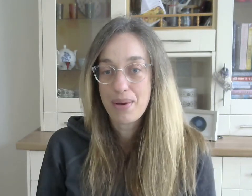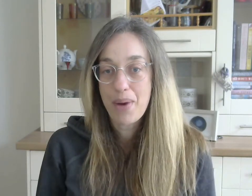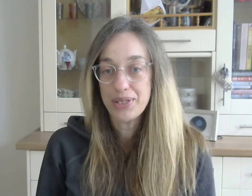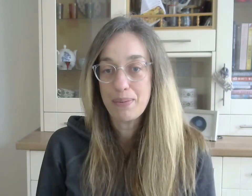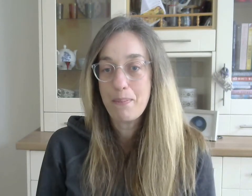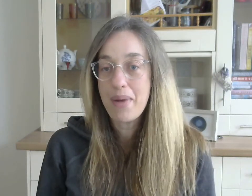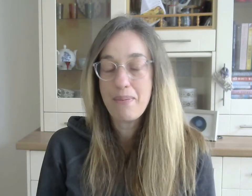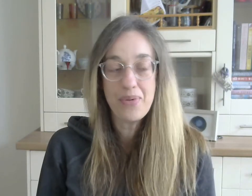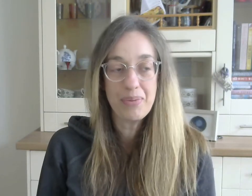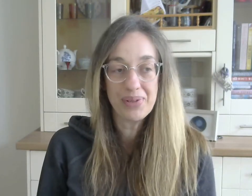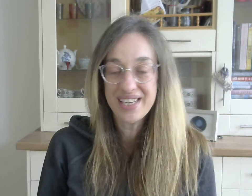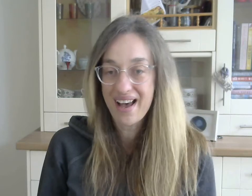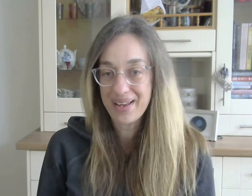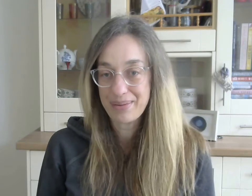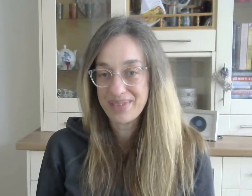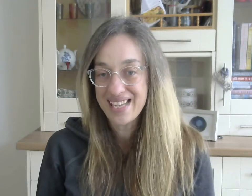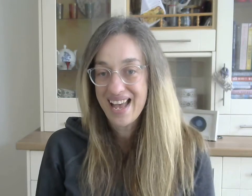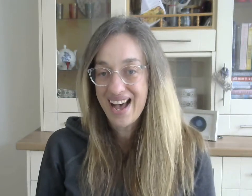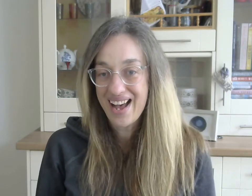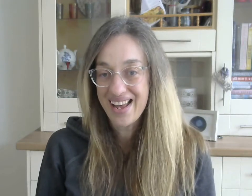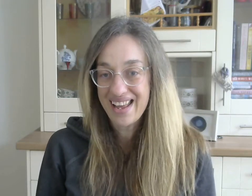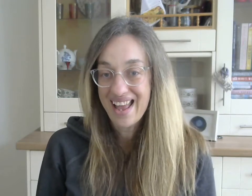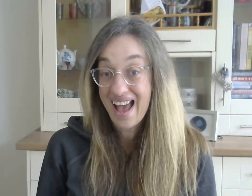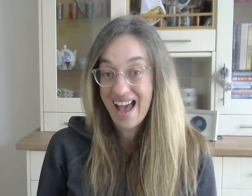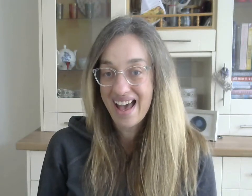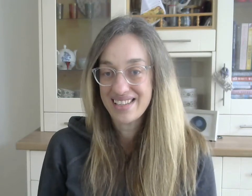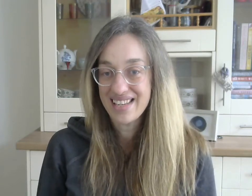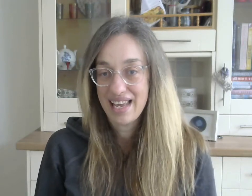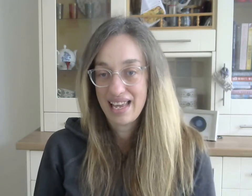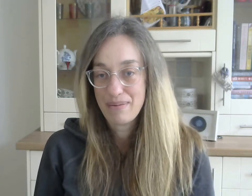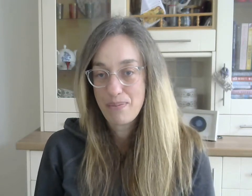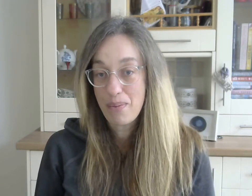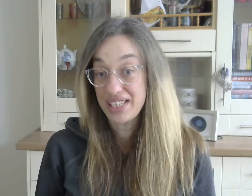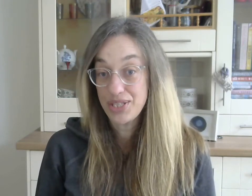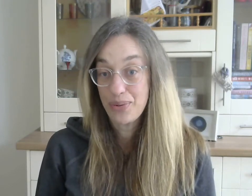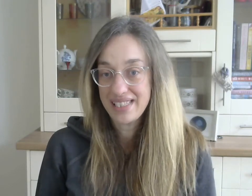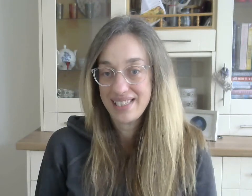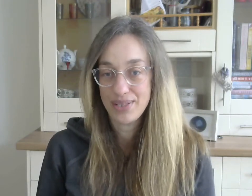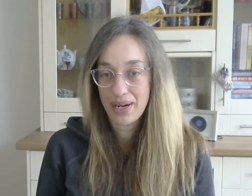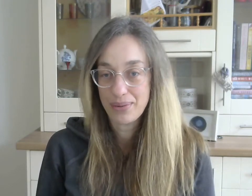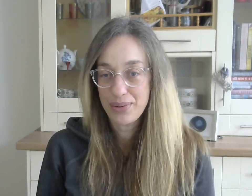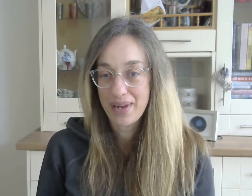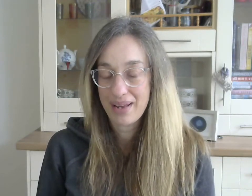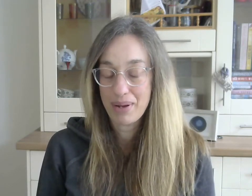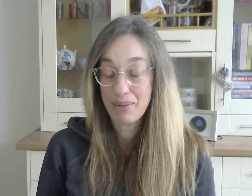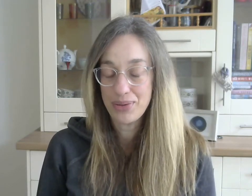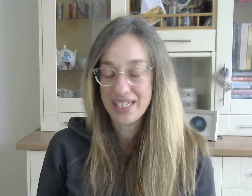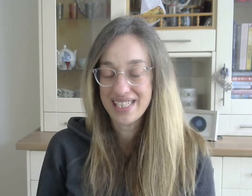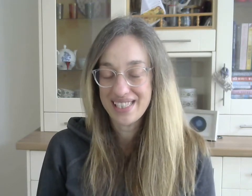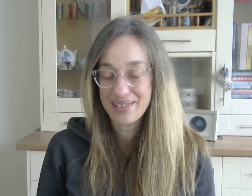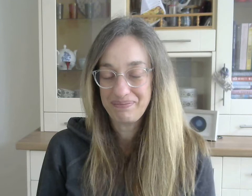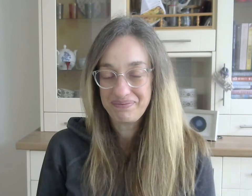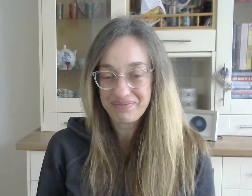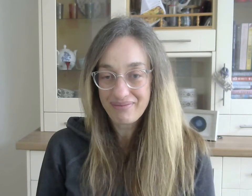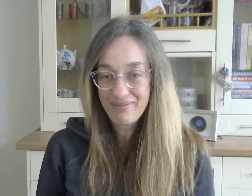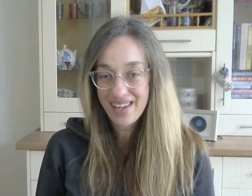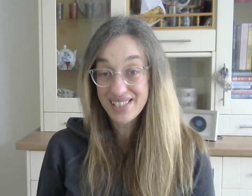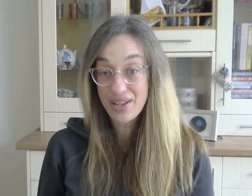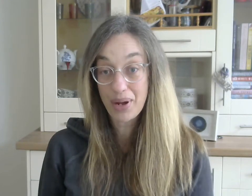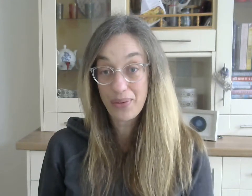most memorable times I had in my 20s, when I was in my 20s. So my question